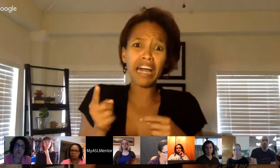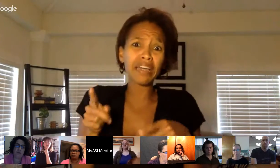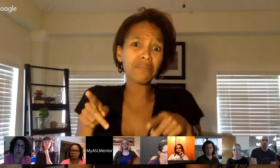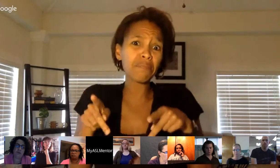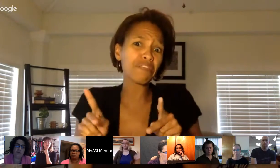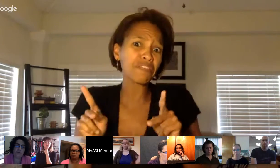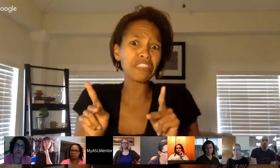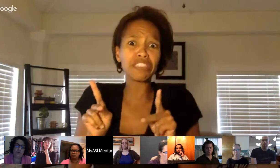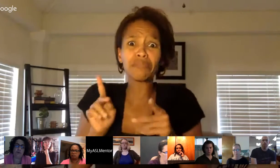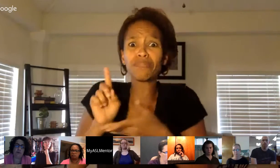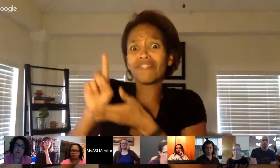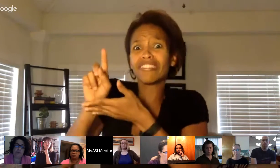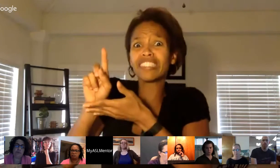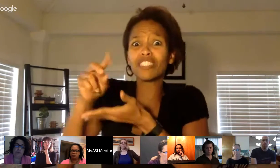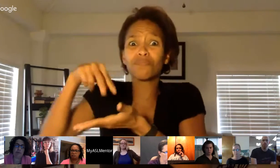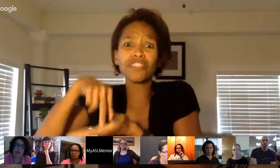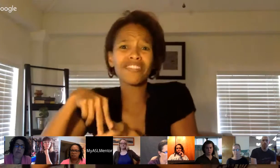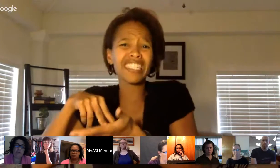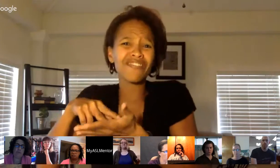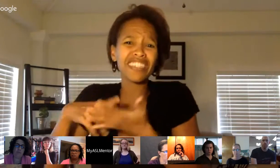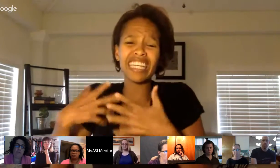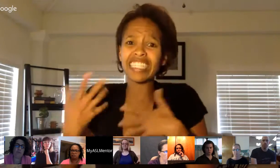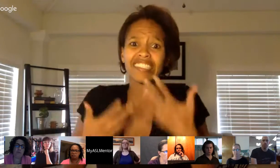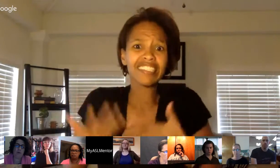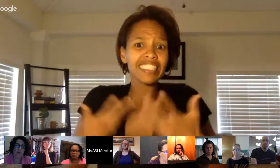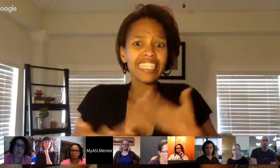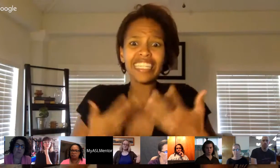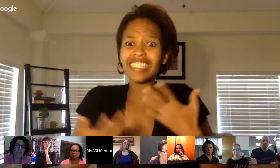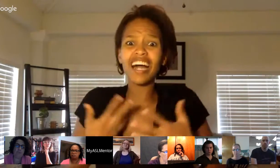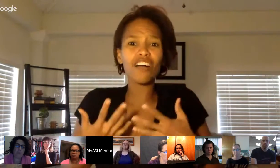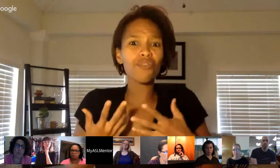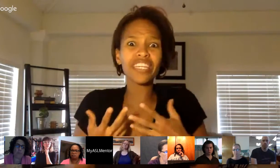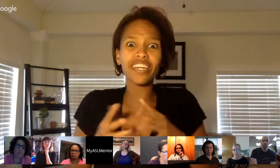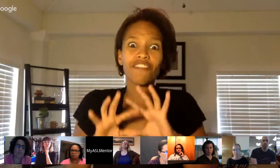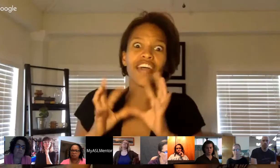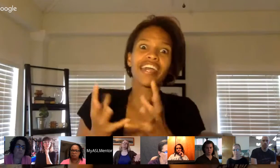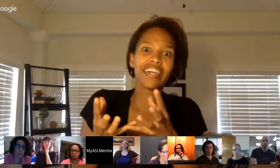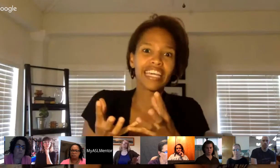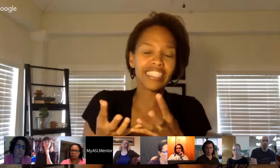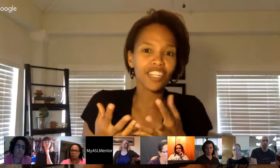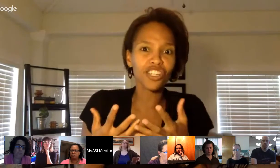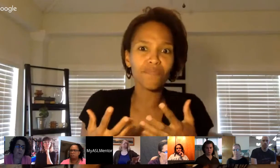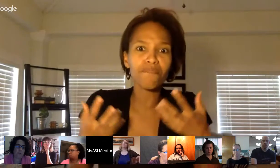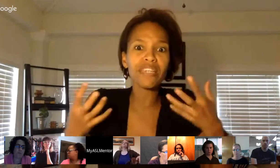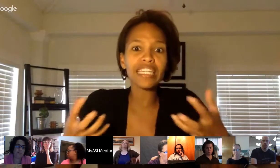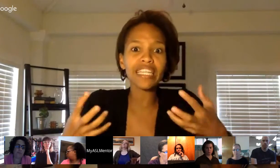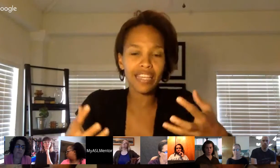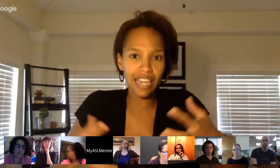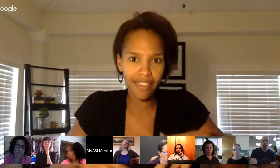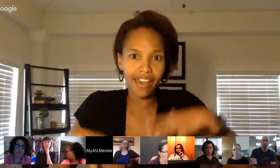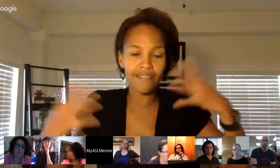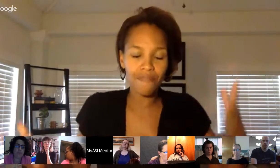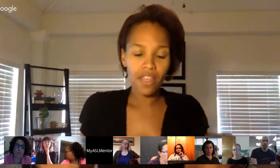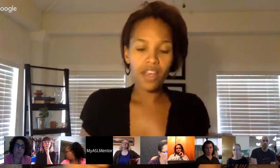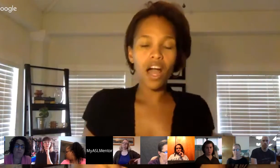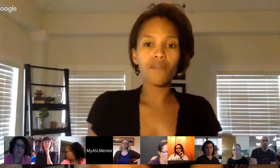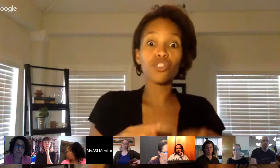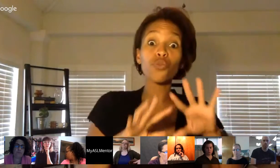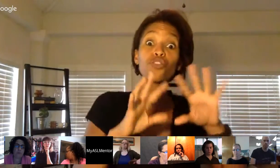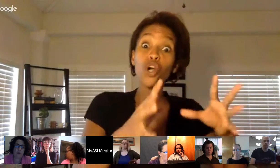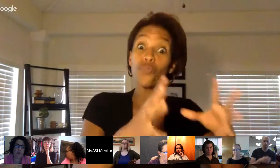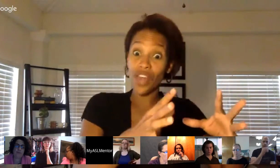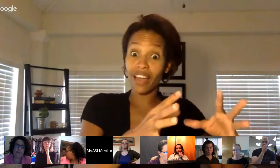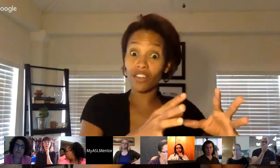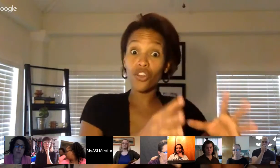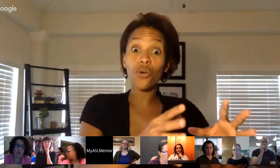one sign, privilege, I feel like does not really convey it. It's such a meaty thing that,